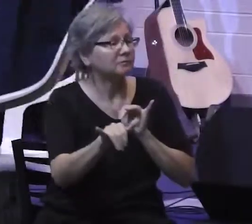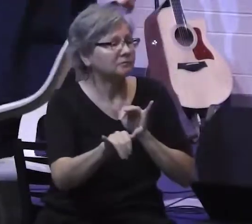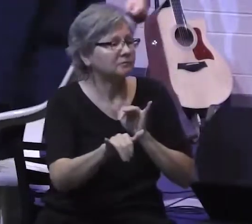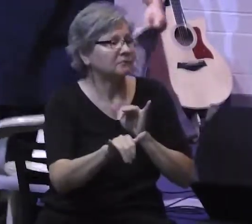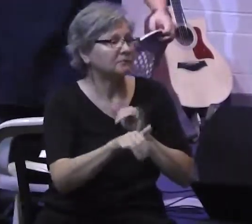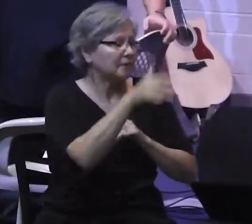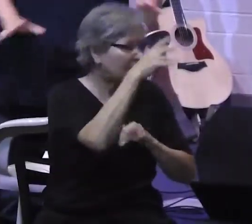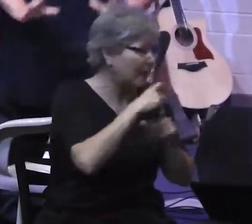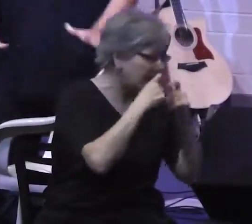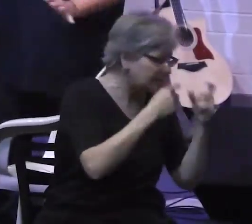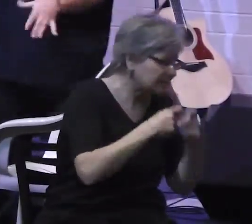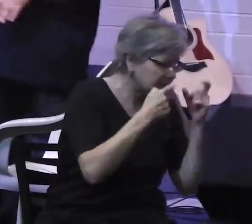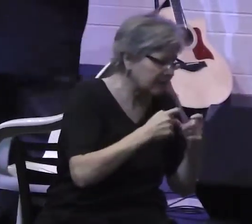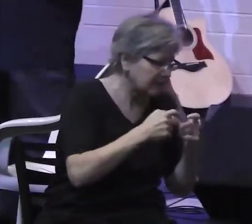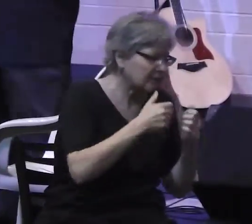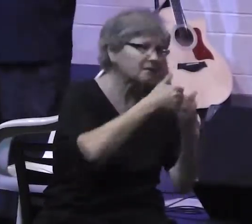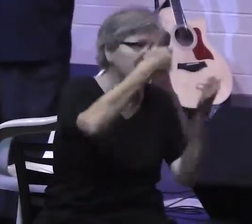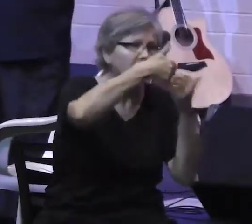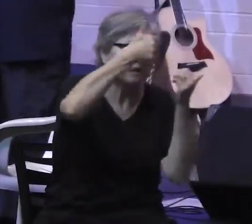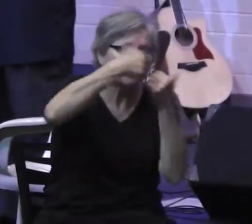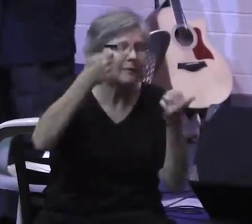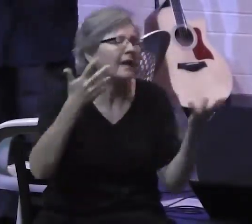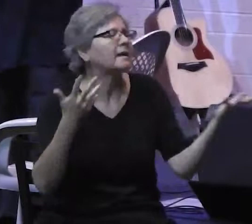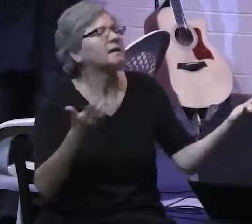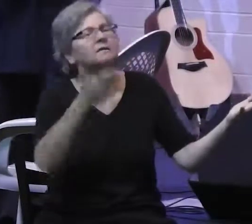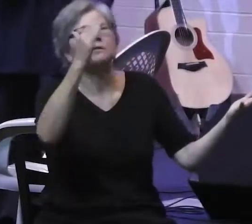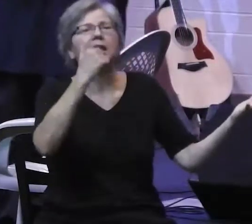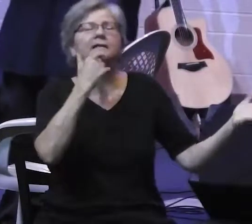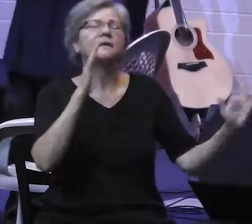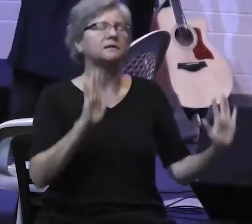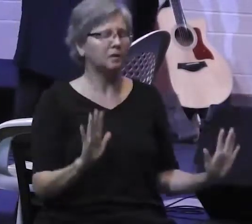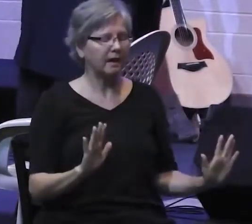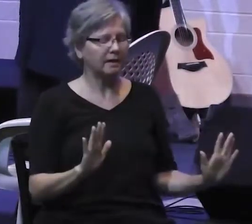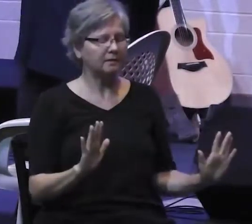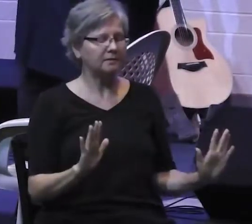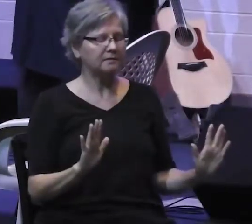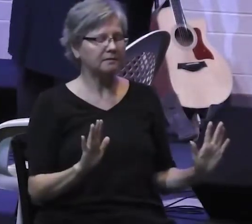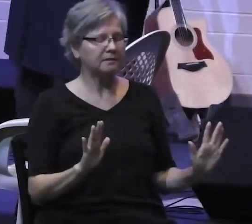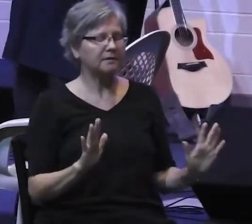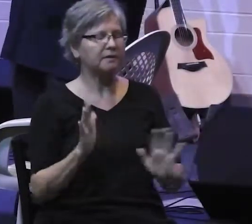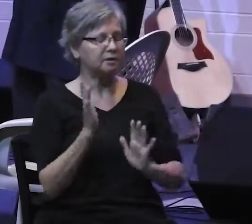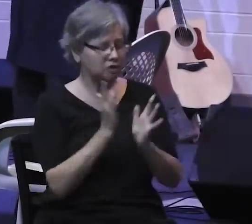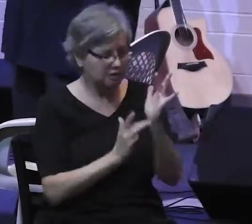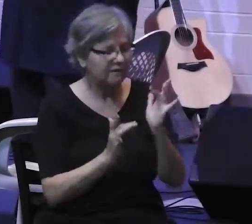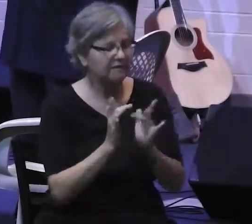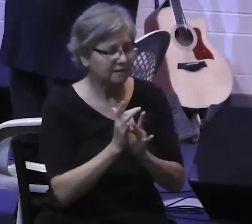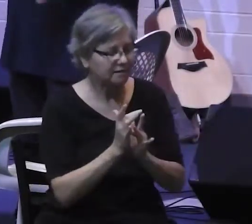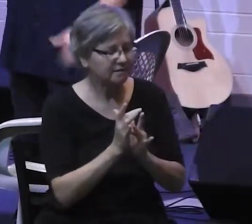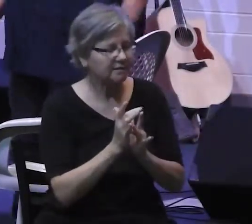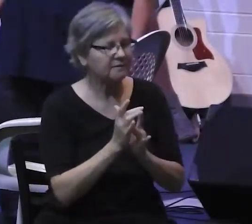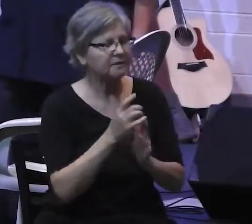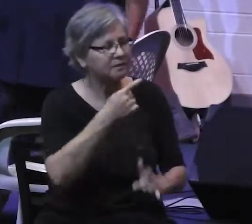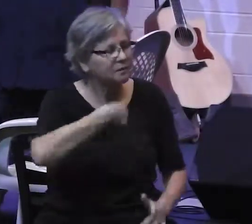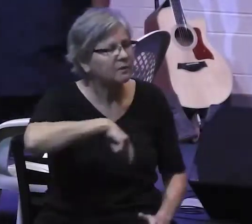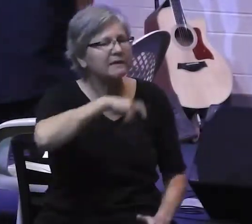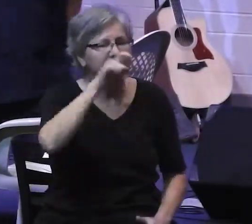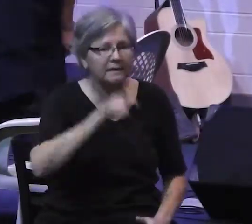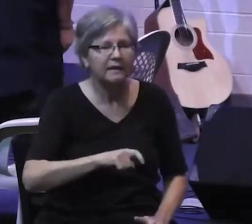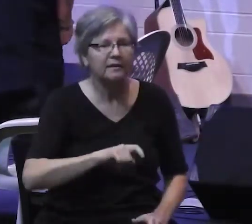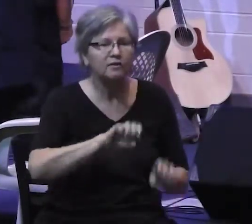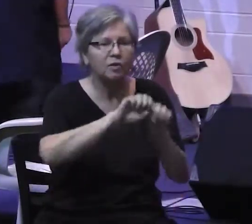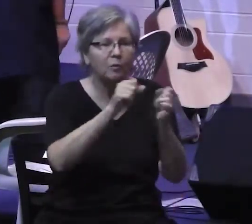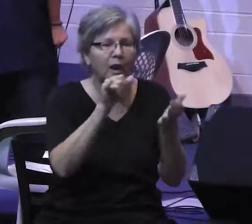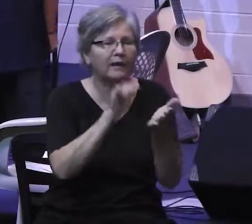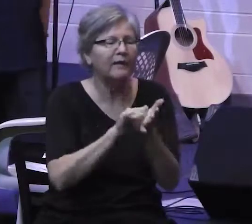wonderful. But this pattern's got to stop. And so God says to Jesus, in the form of Jesus, let's break this pattern. And how about